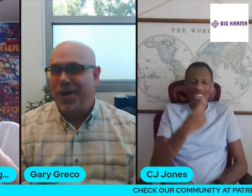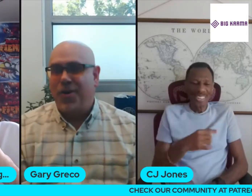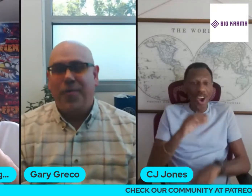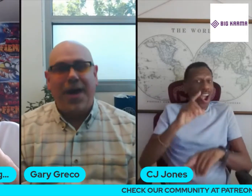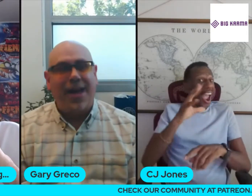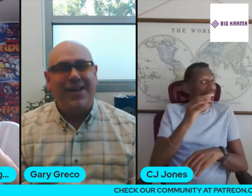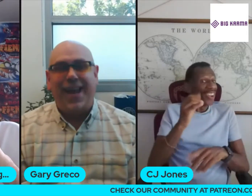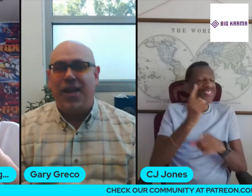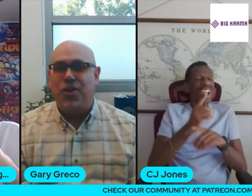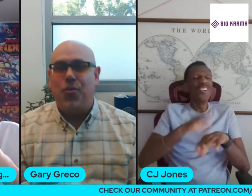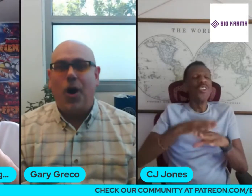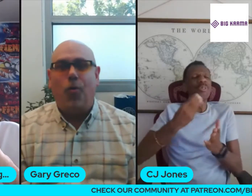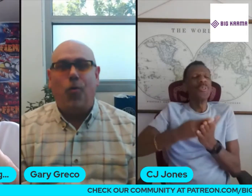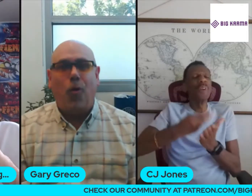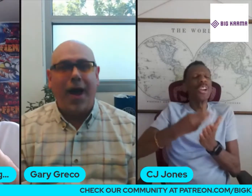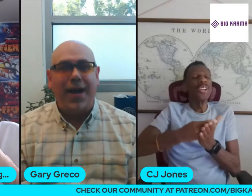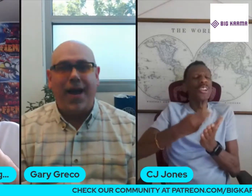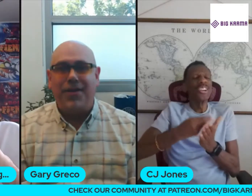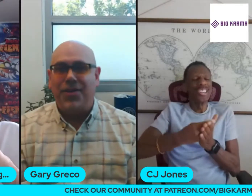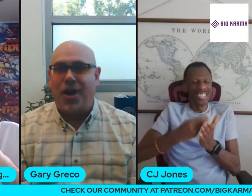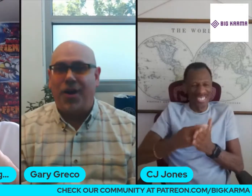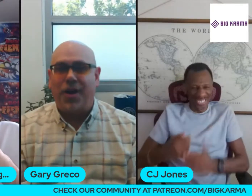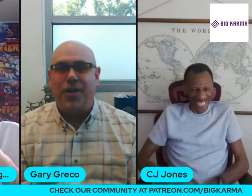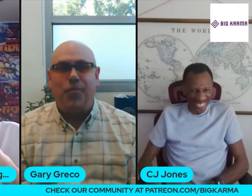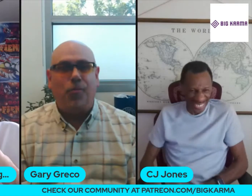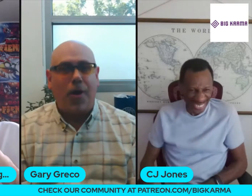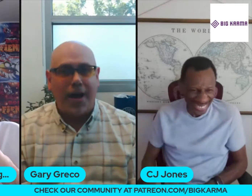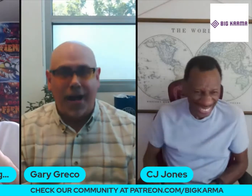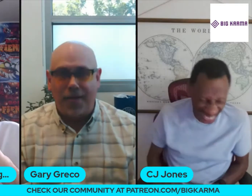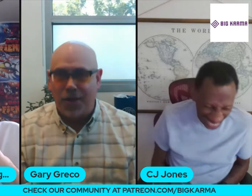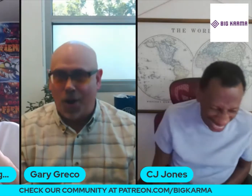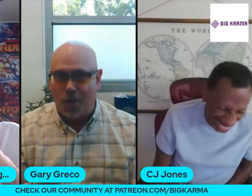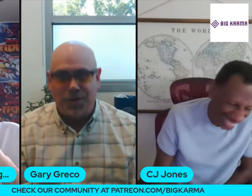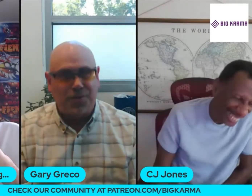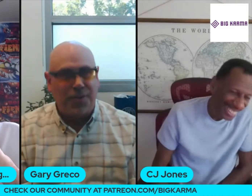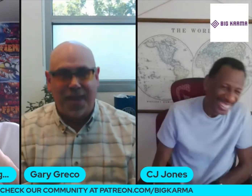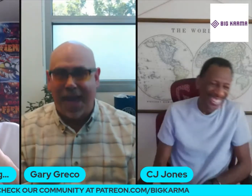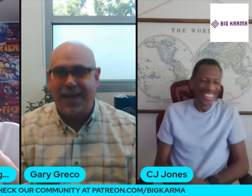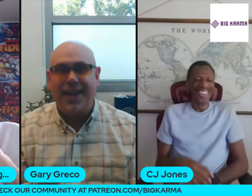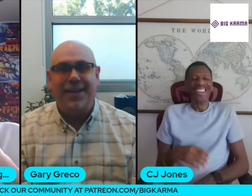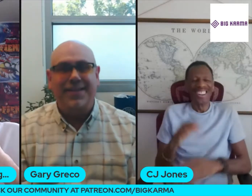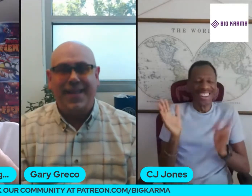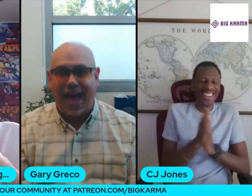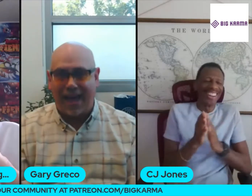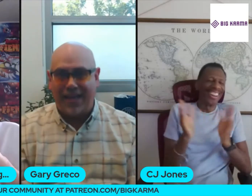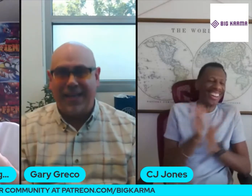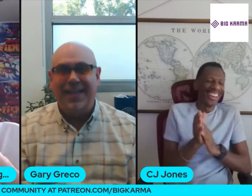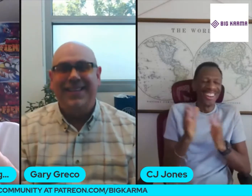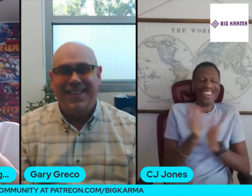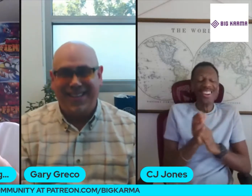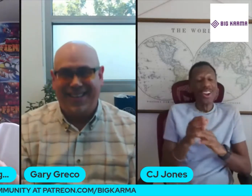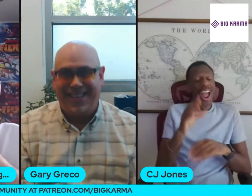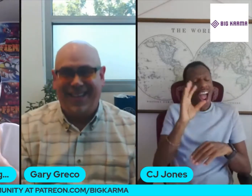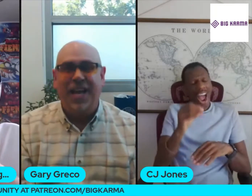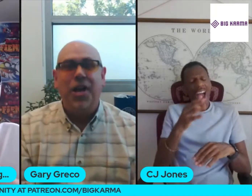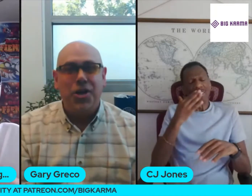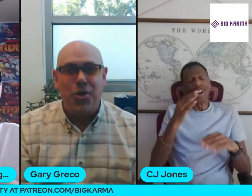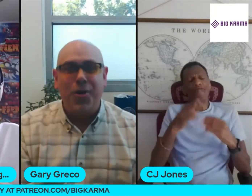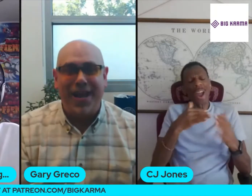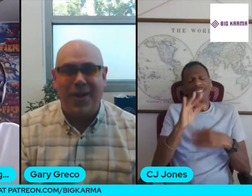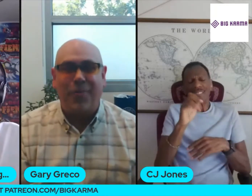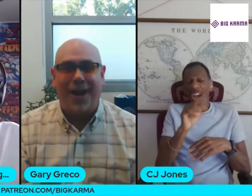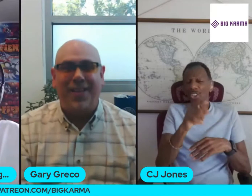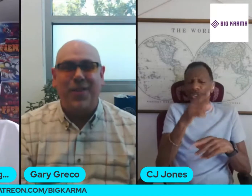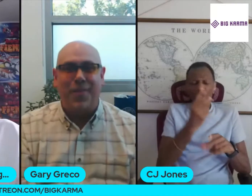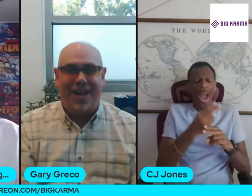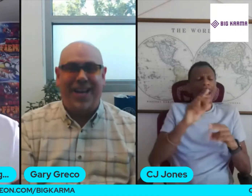I'm reading your mind, and you are right on target, right on the nose with that. Exactly. You